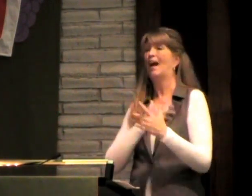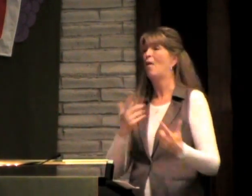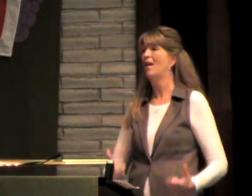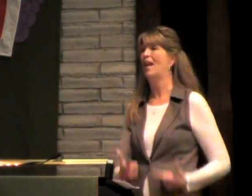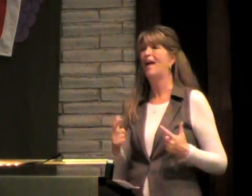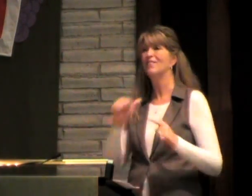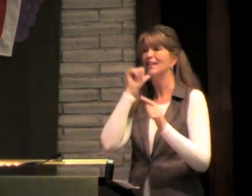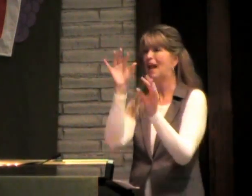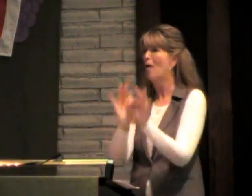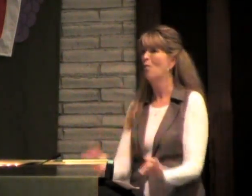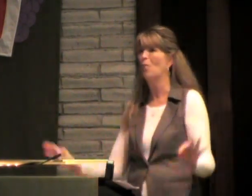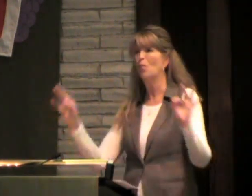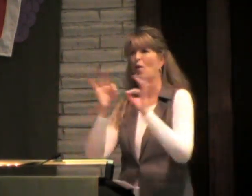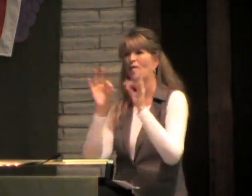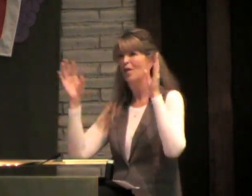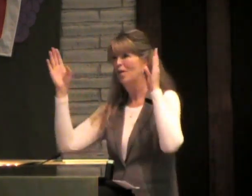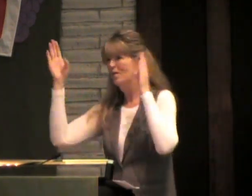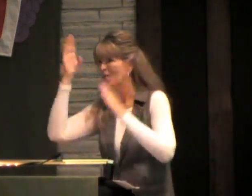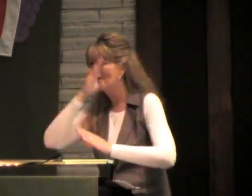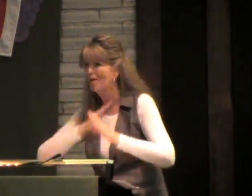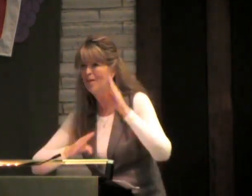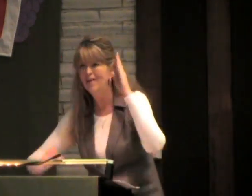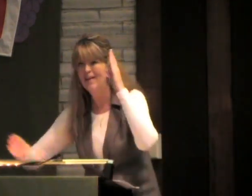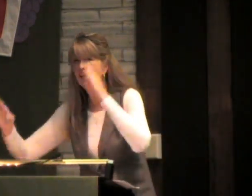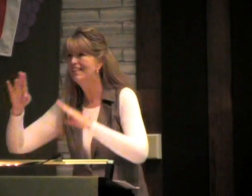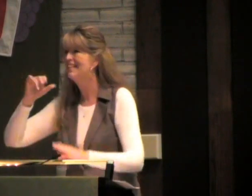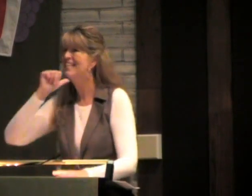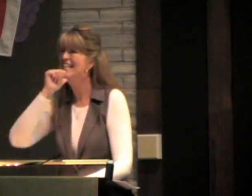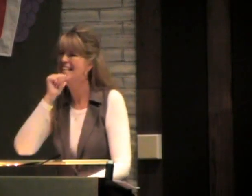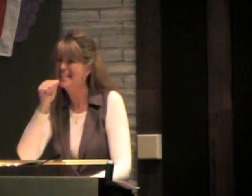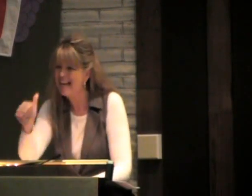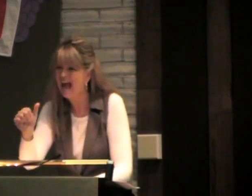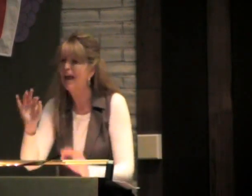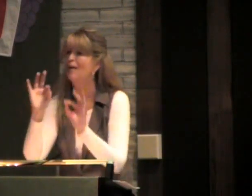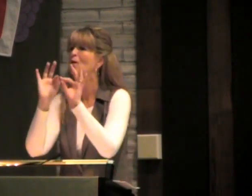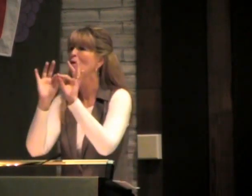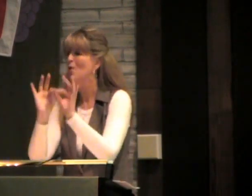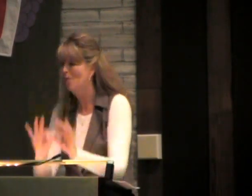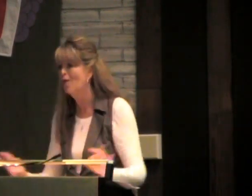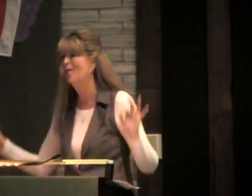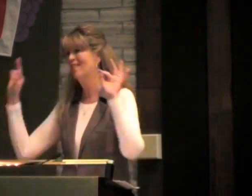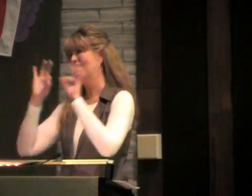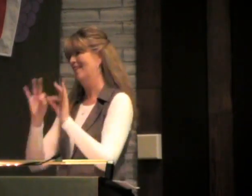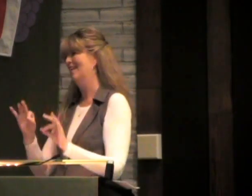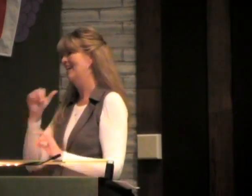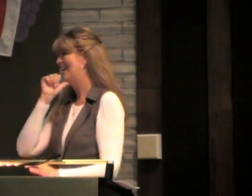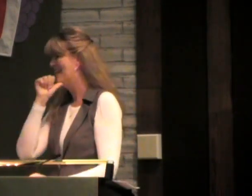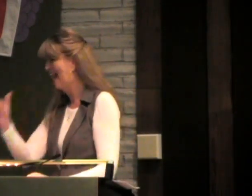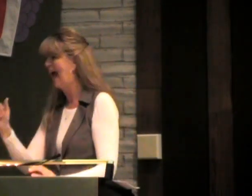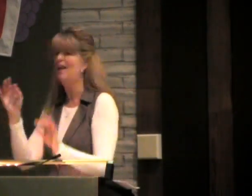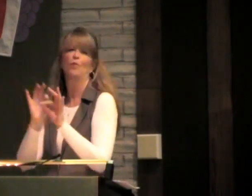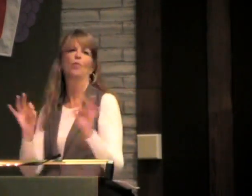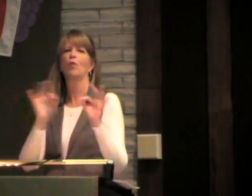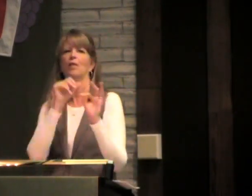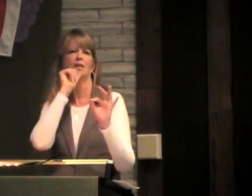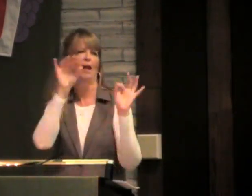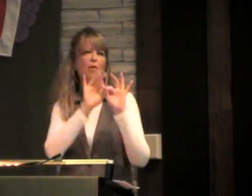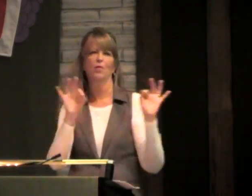everything in our life is not worth the worry. It's just not worth the worry.